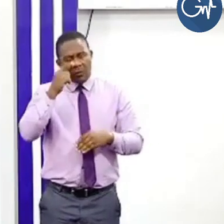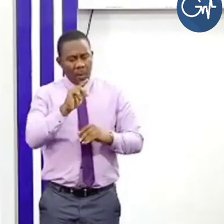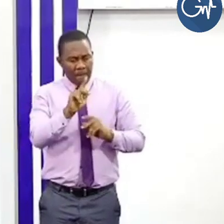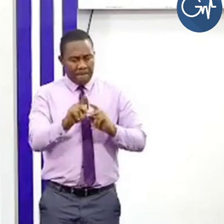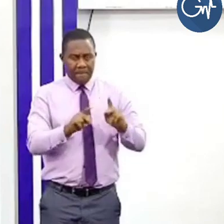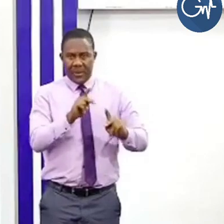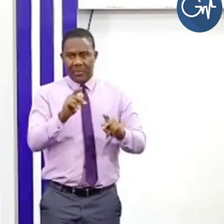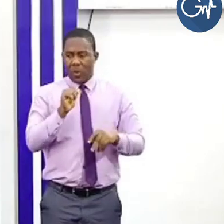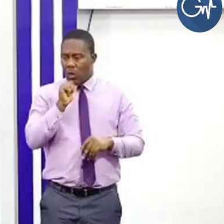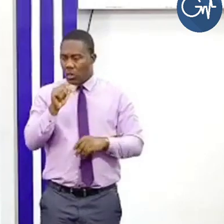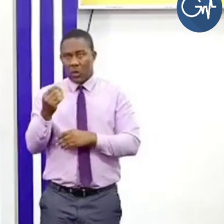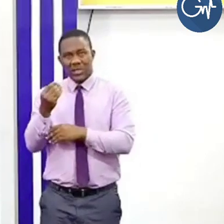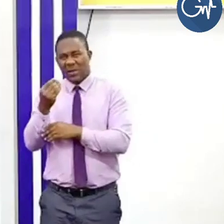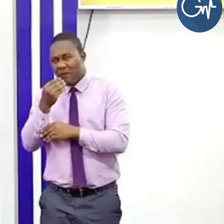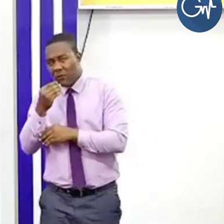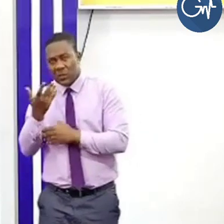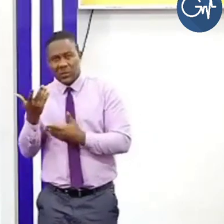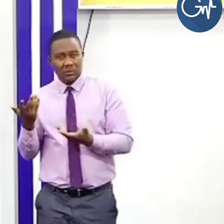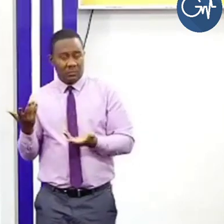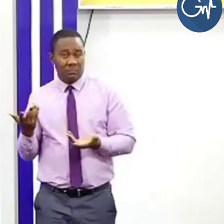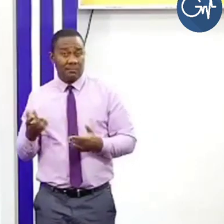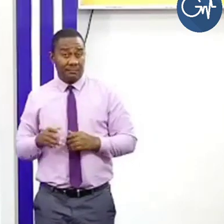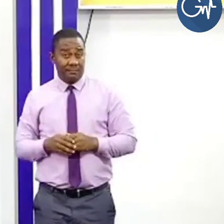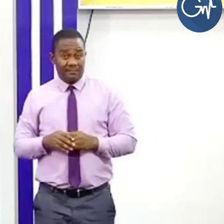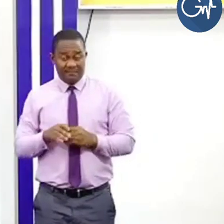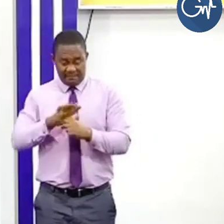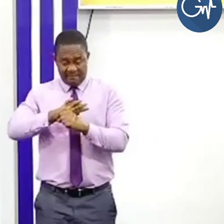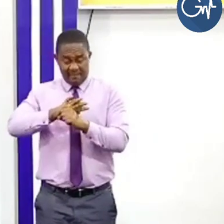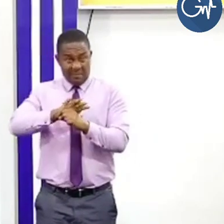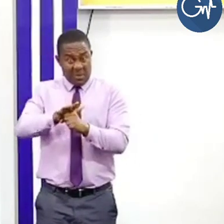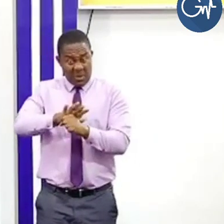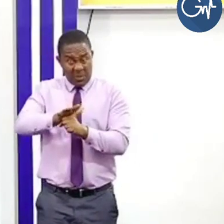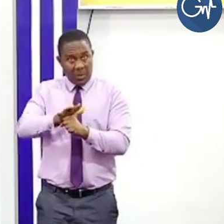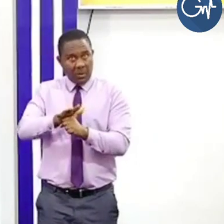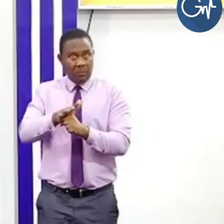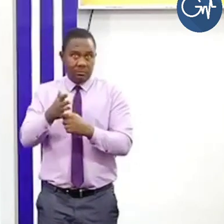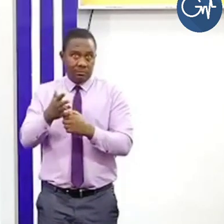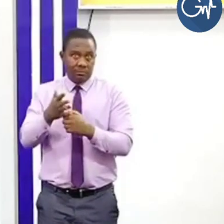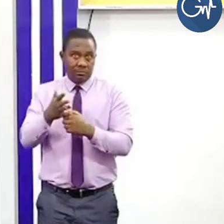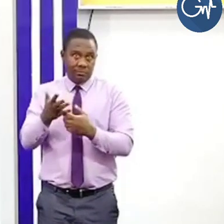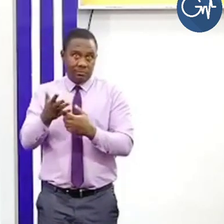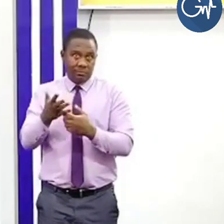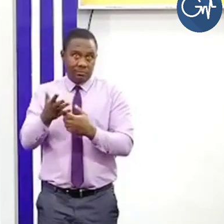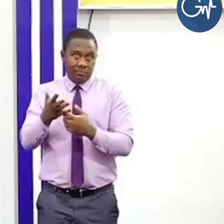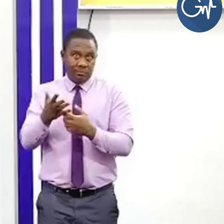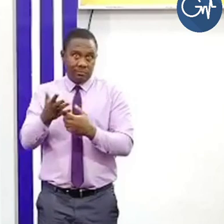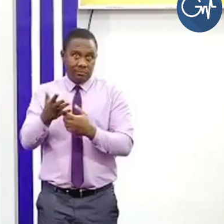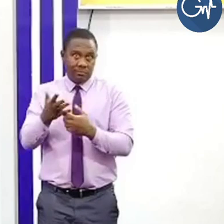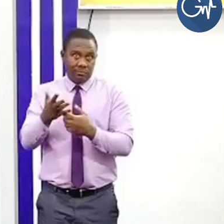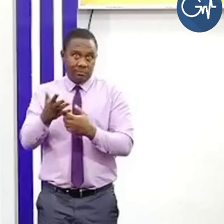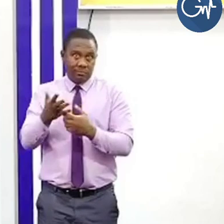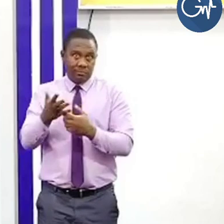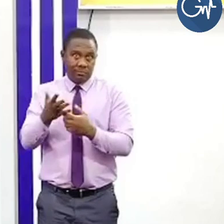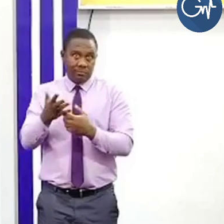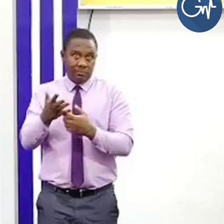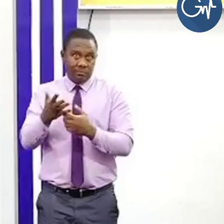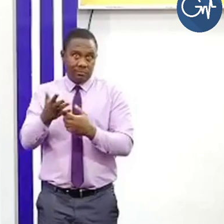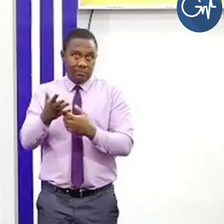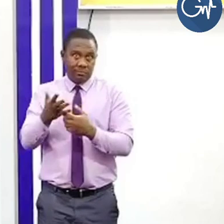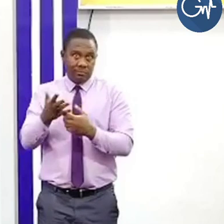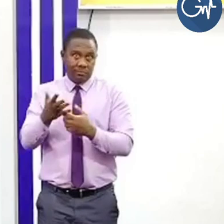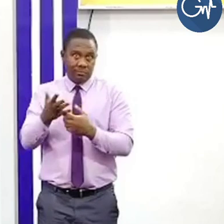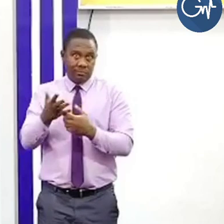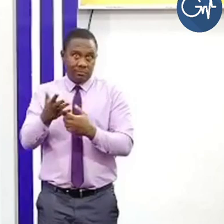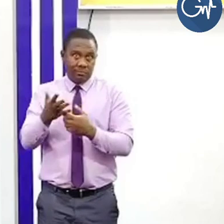sa hihye ye coronavirus no enipa na dam na no na hihye nipa nipa na de nante ani nti